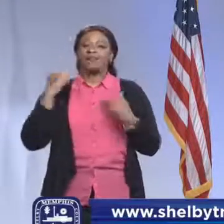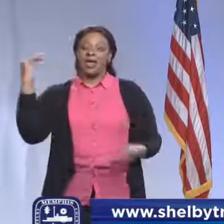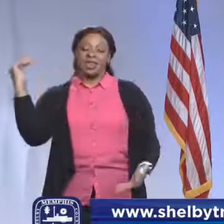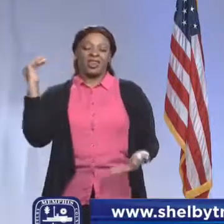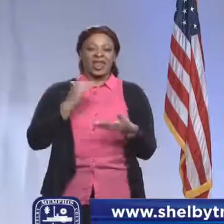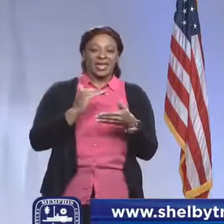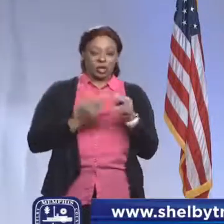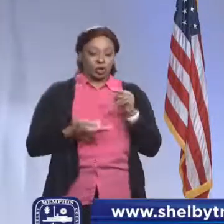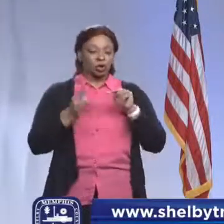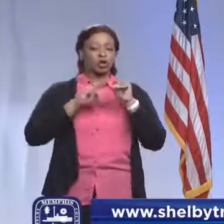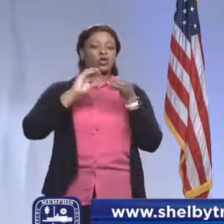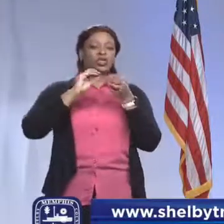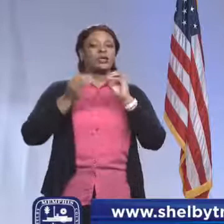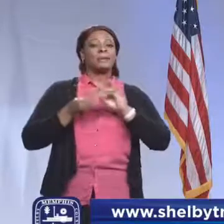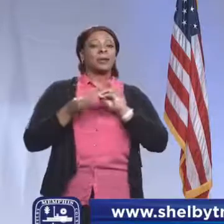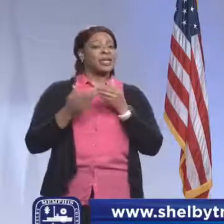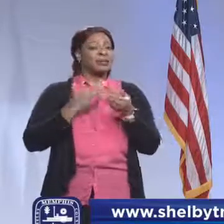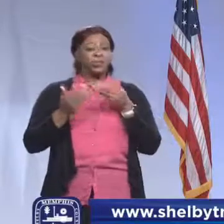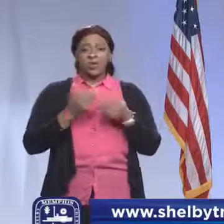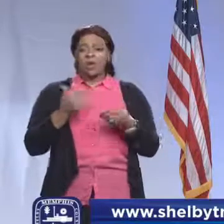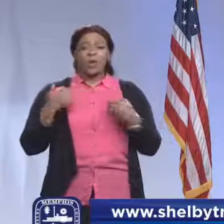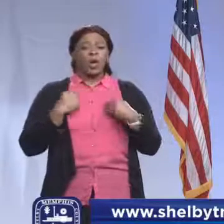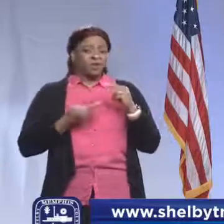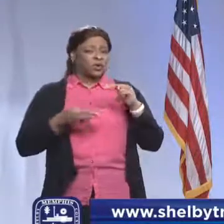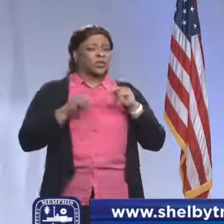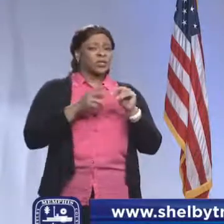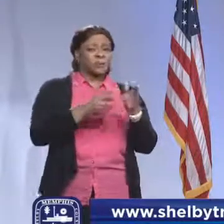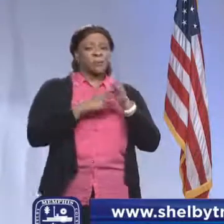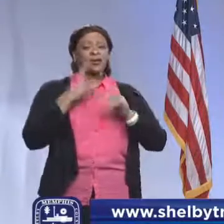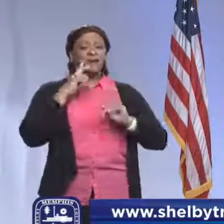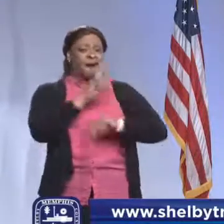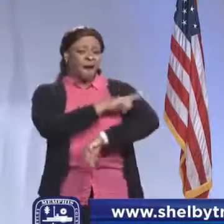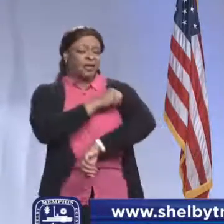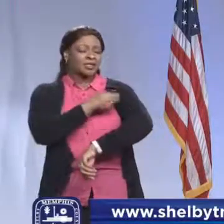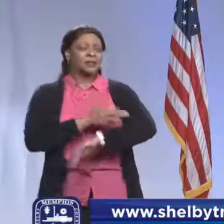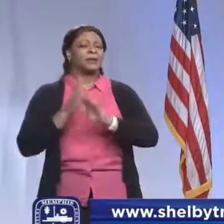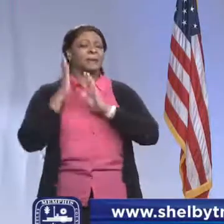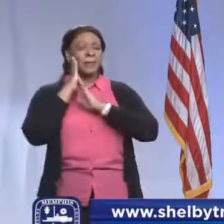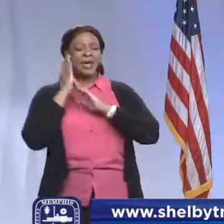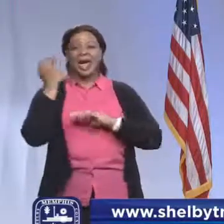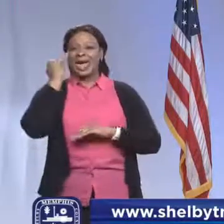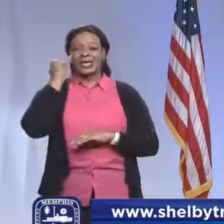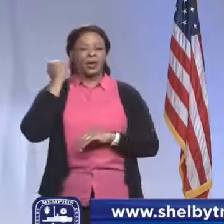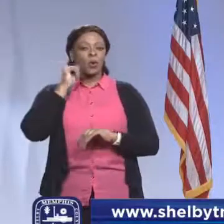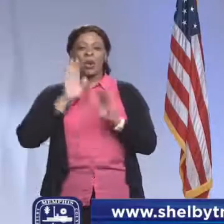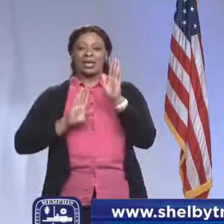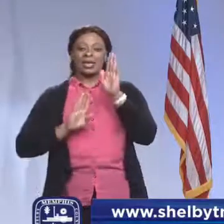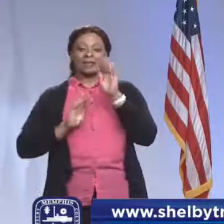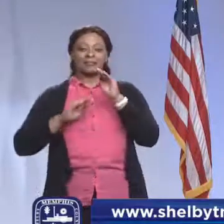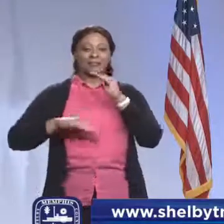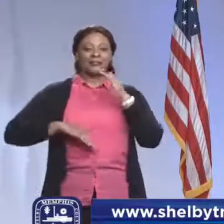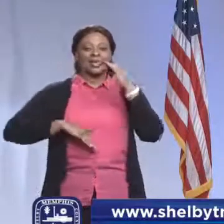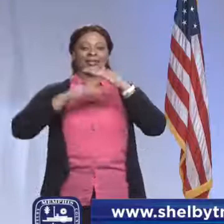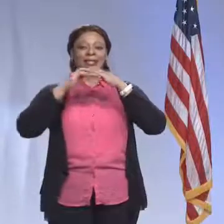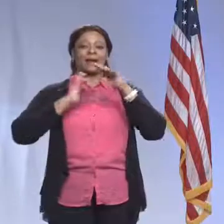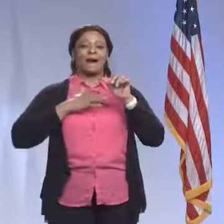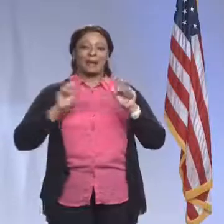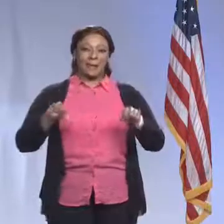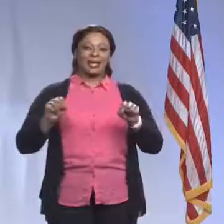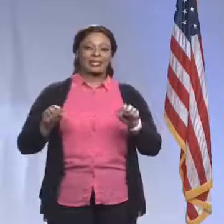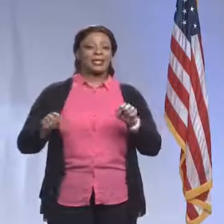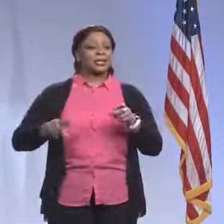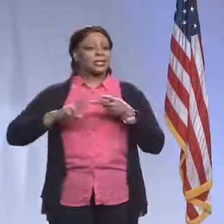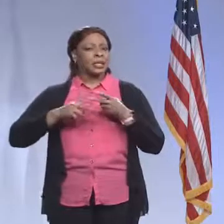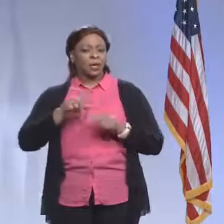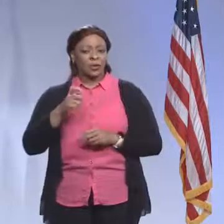of a surge, so that even though we'll have increased demand for hospital beds, ideally it won't exceed our capacity. And then your